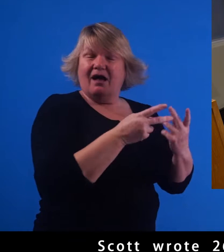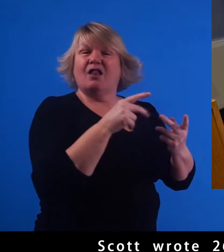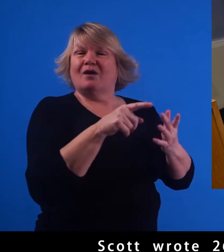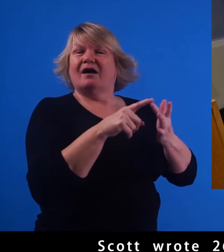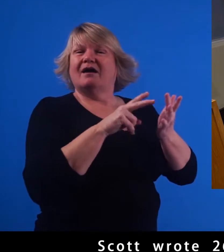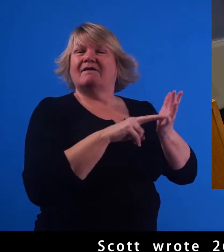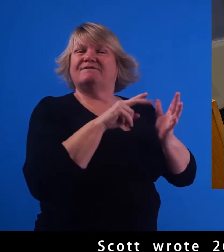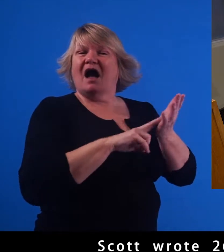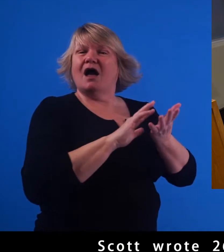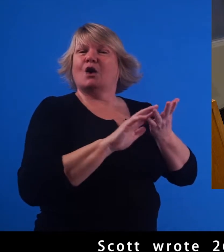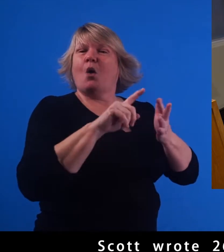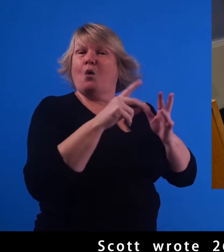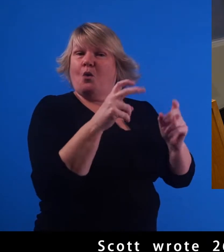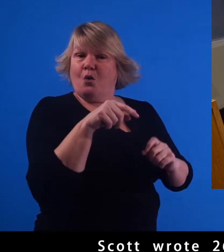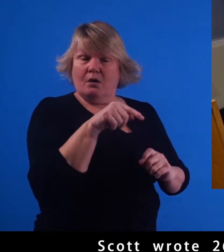Ivanhoe,